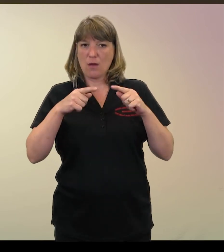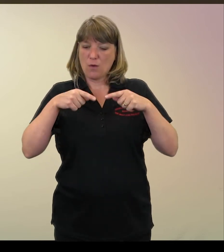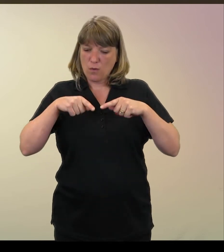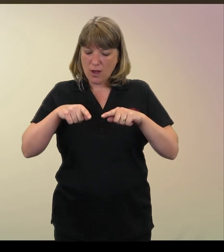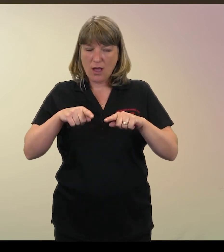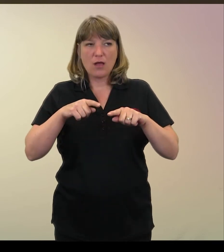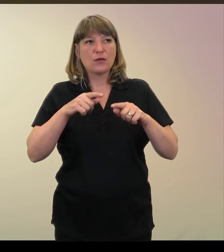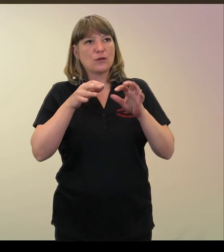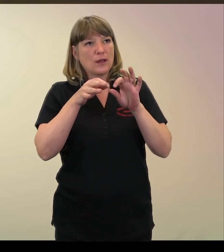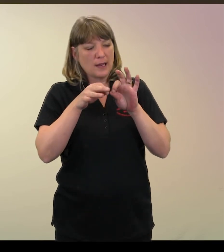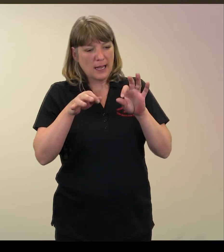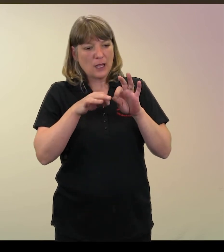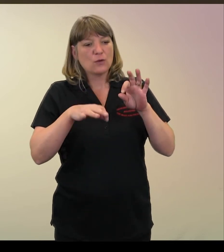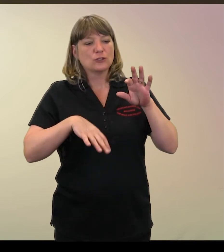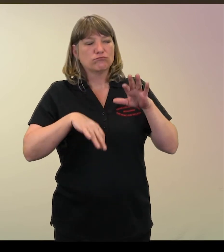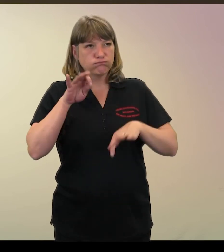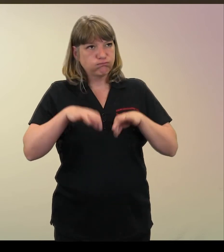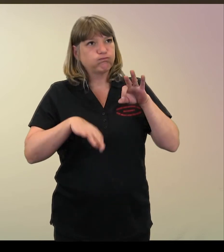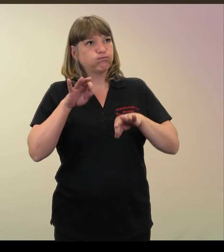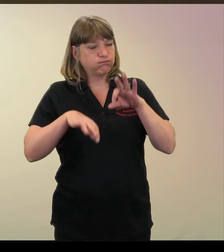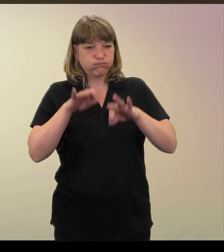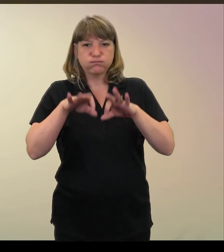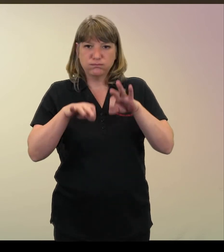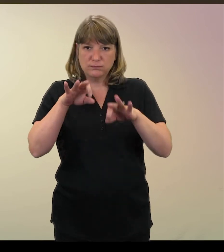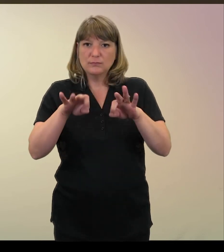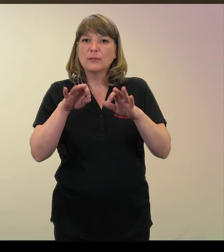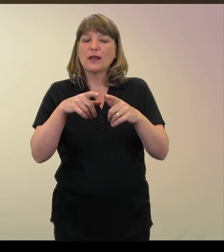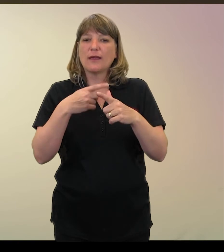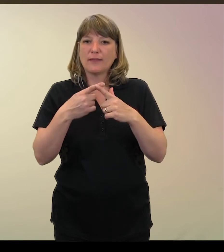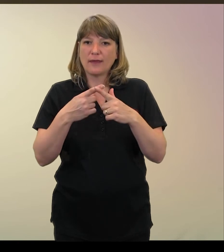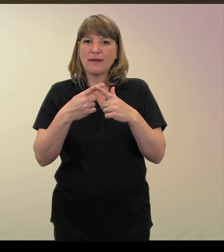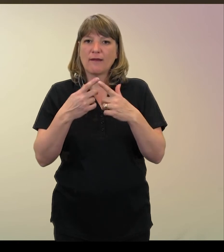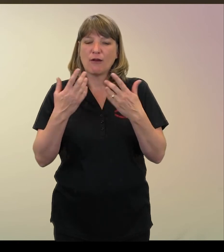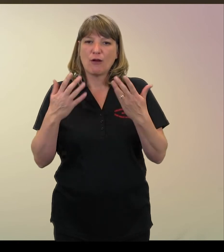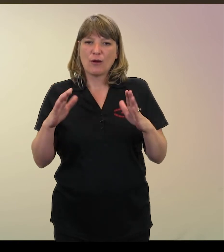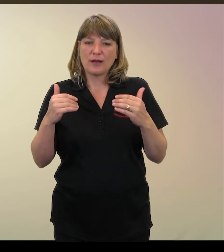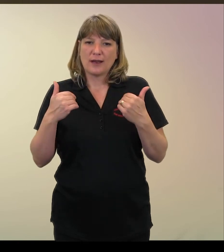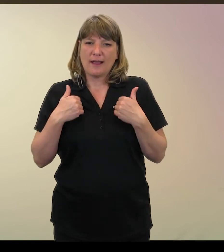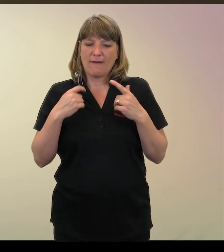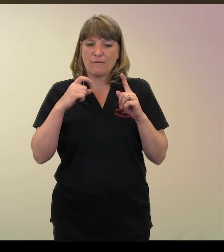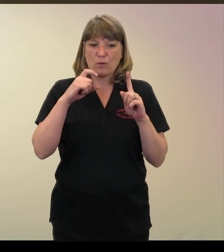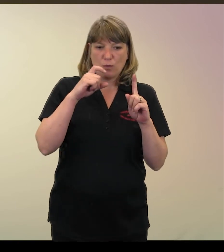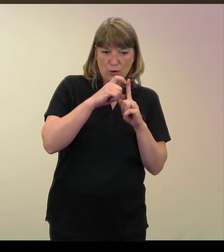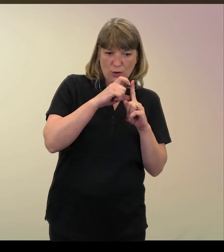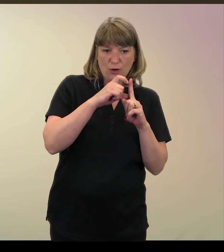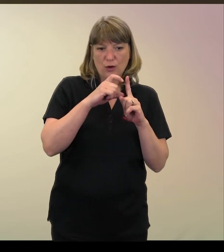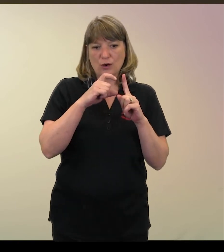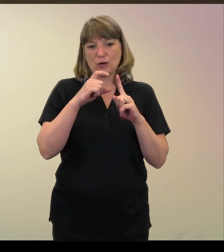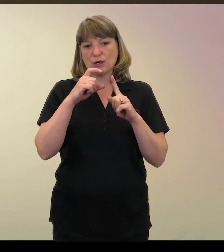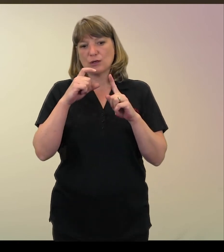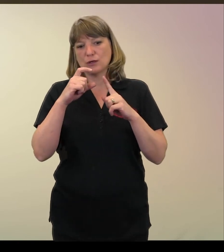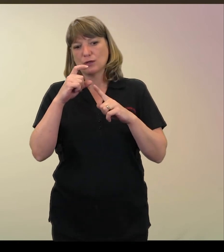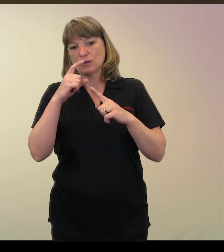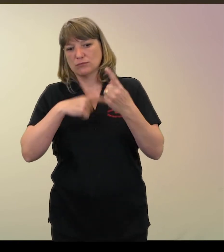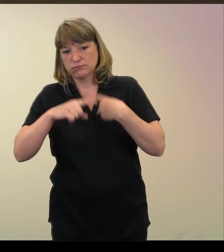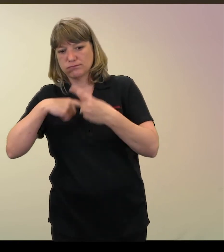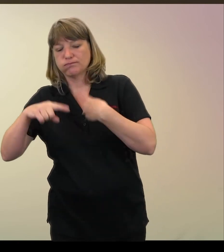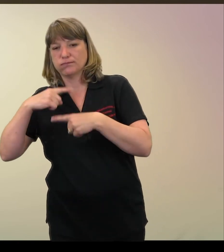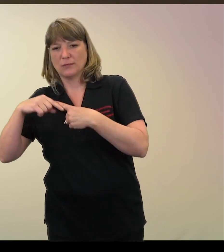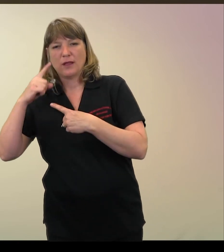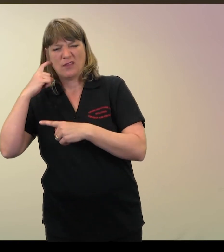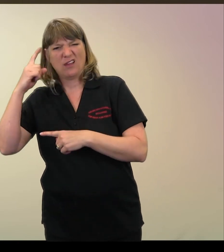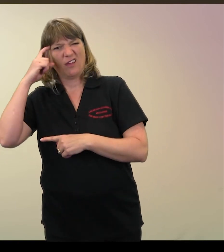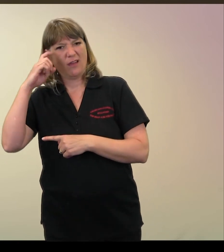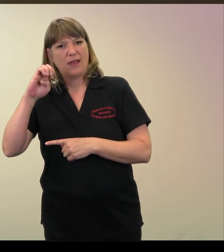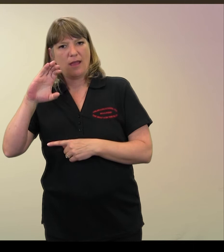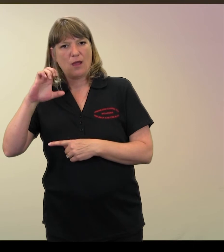sign. But as children acquire and have combined words and